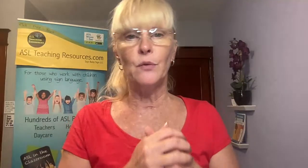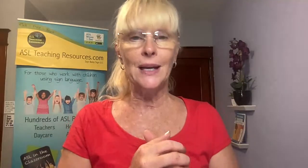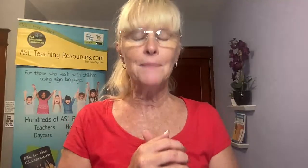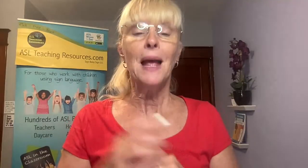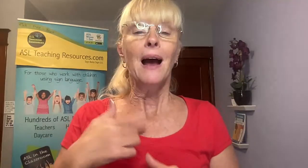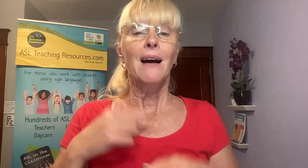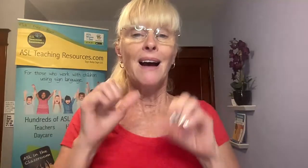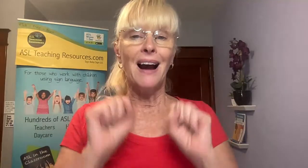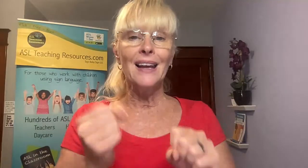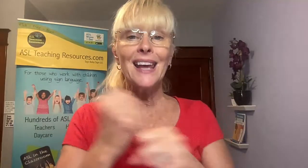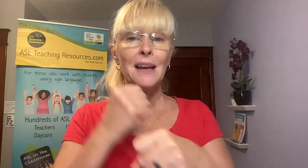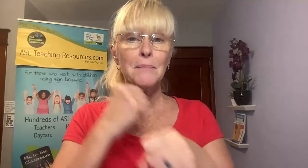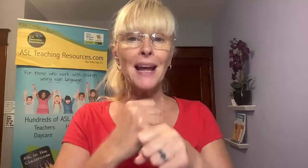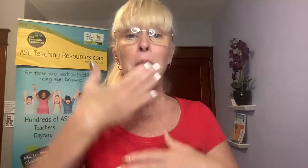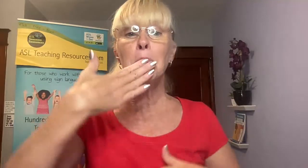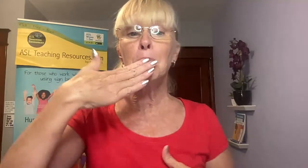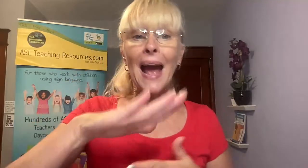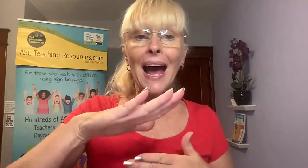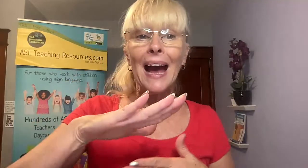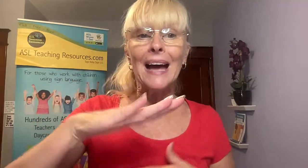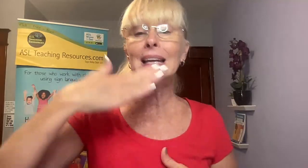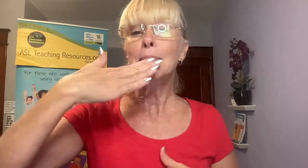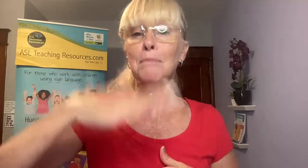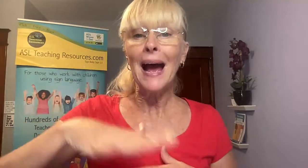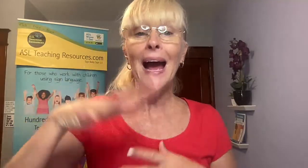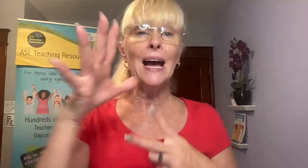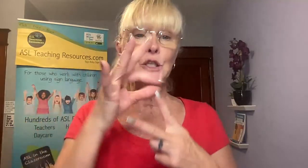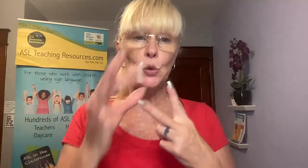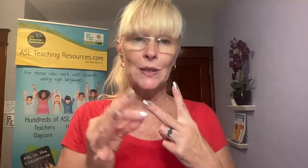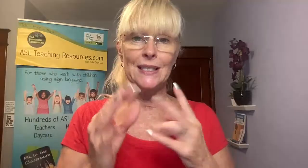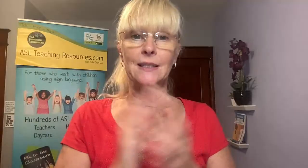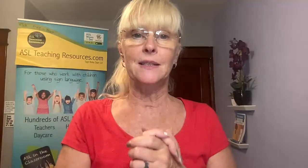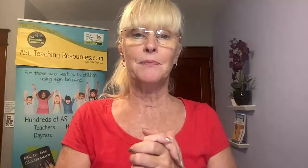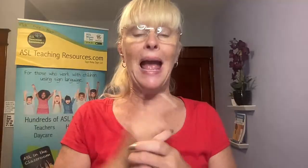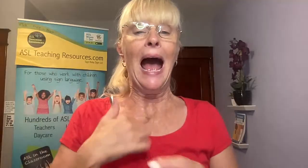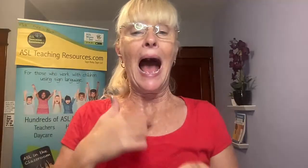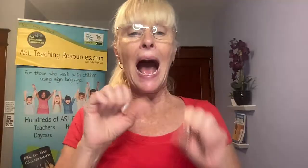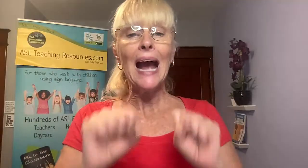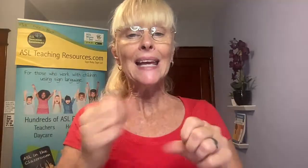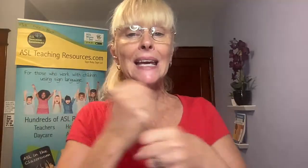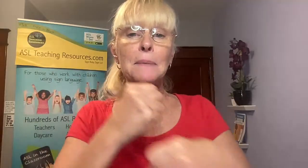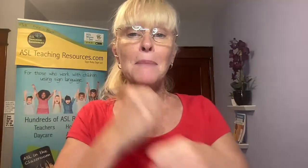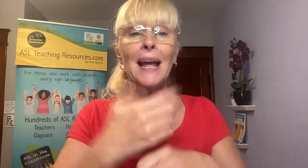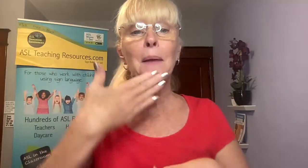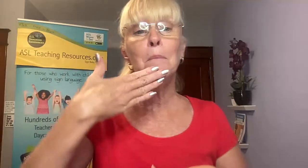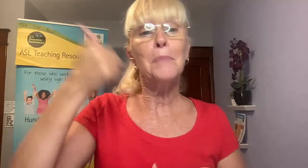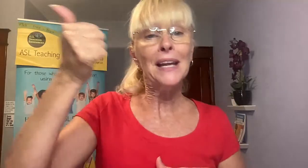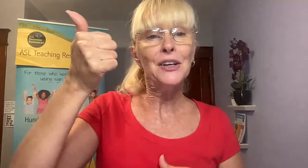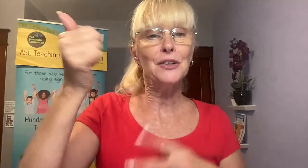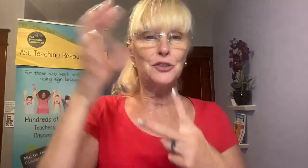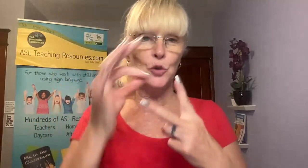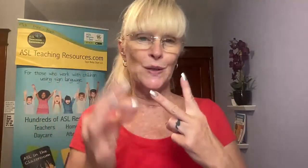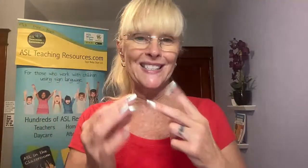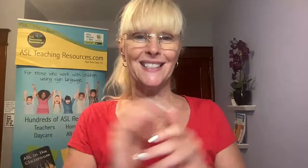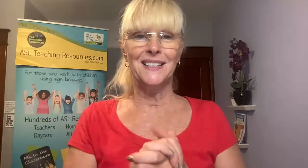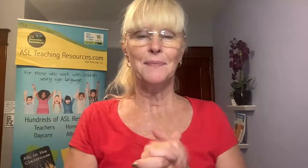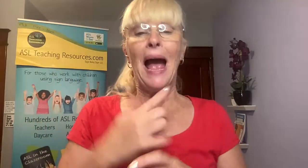Ready? I can make bad choices. I can make better choices.